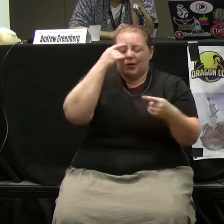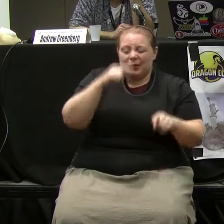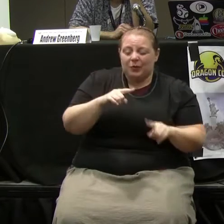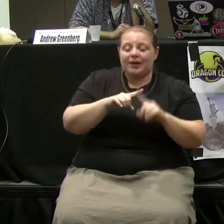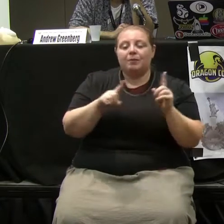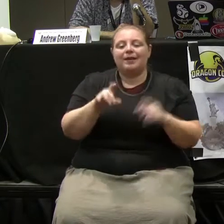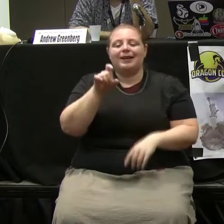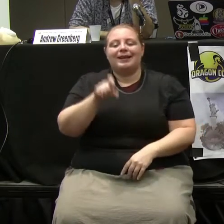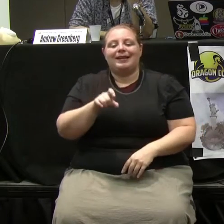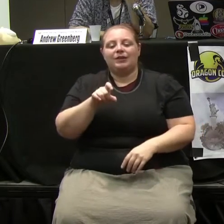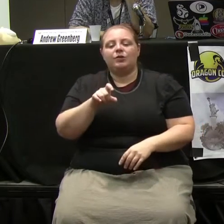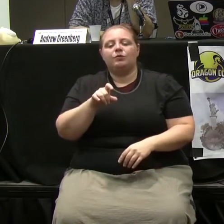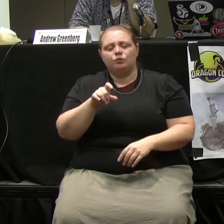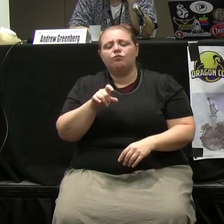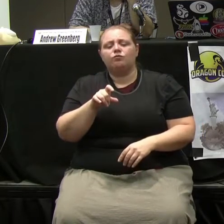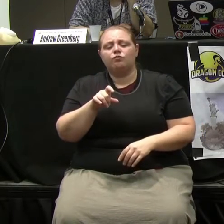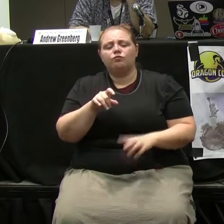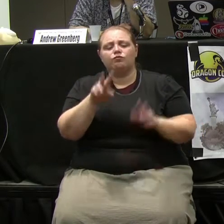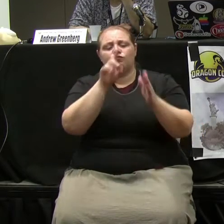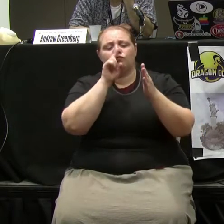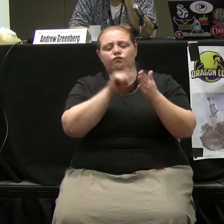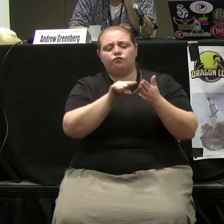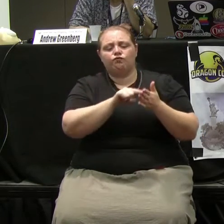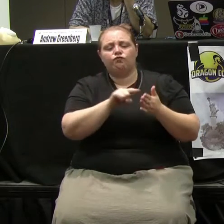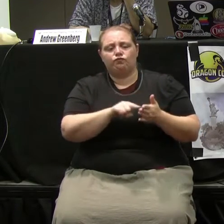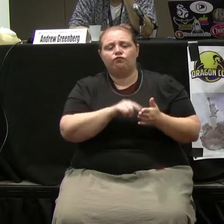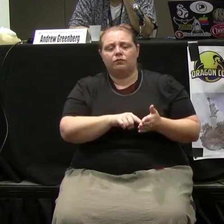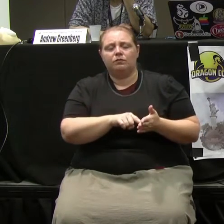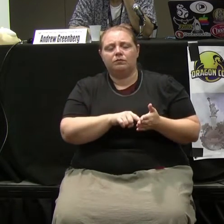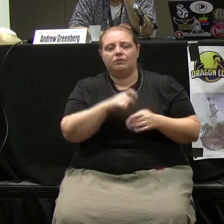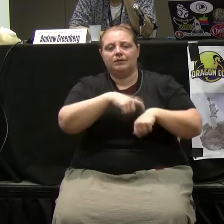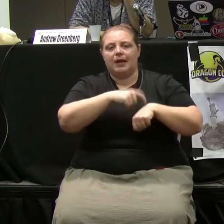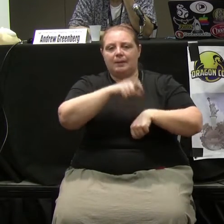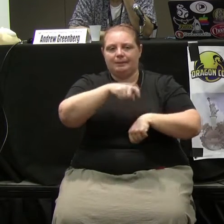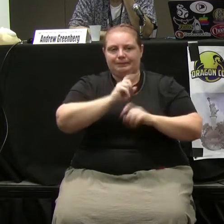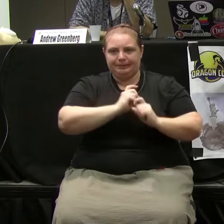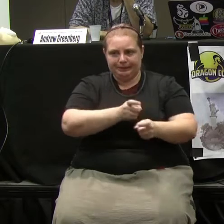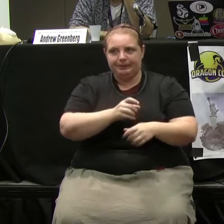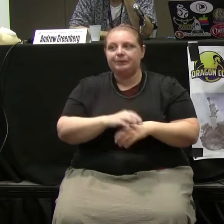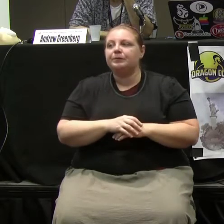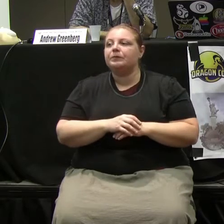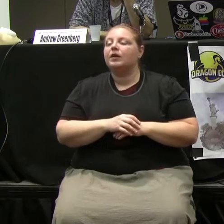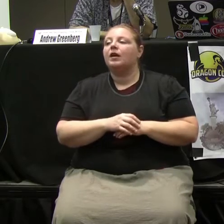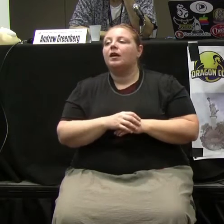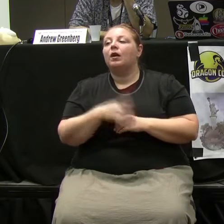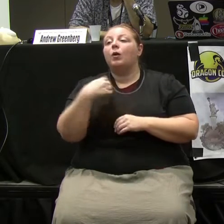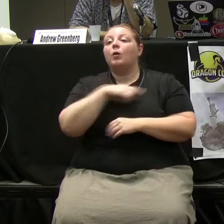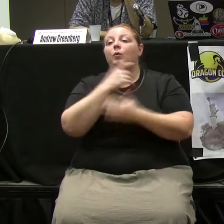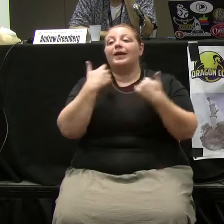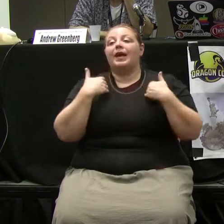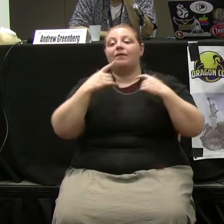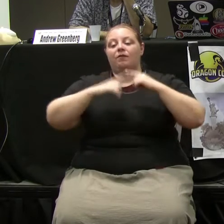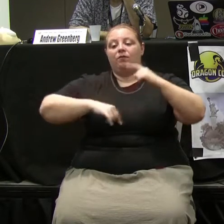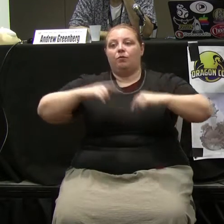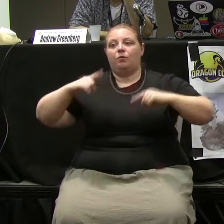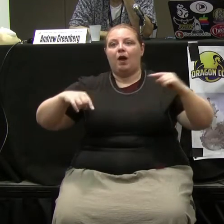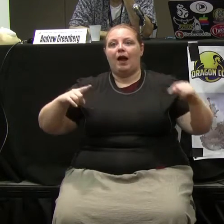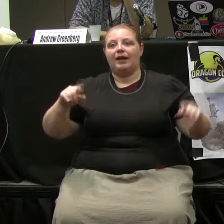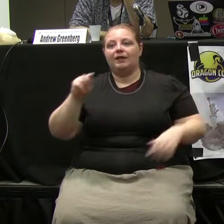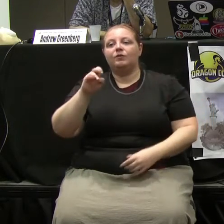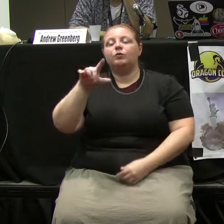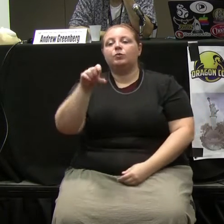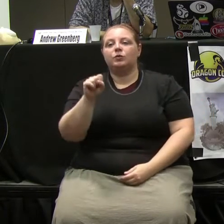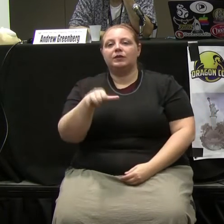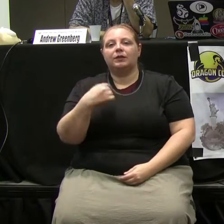something they actually need to dedicate resources to work on. You know, we have a whole variety of tools that we use to